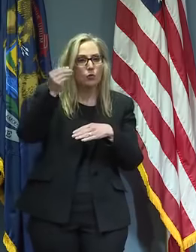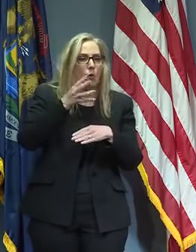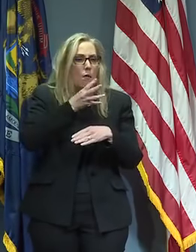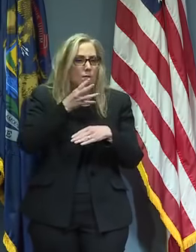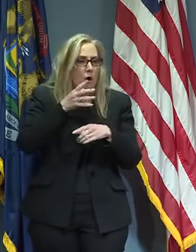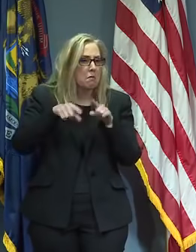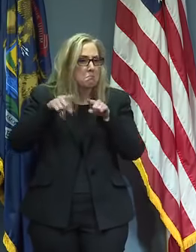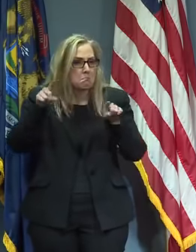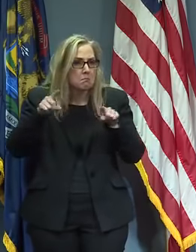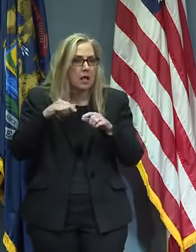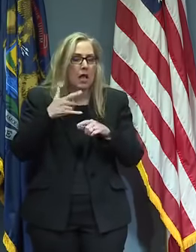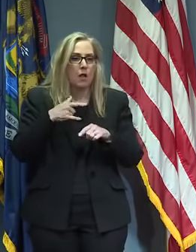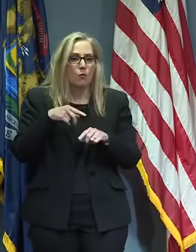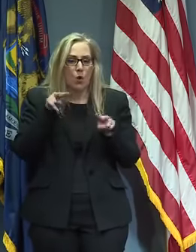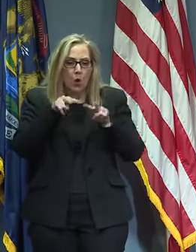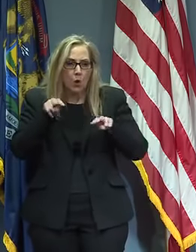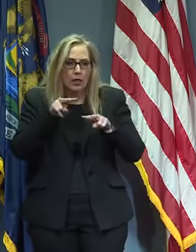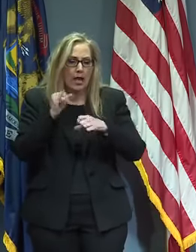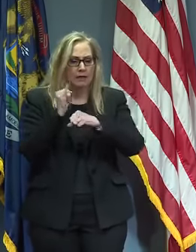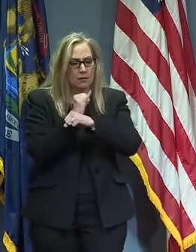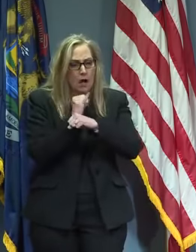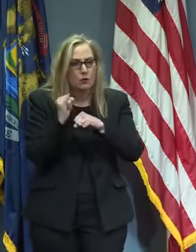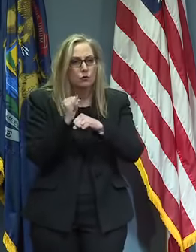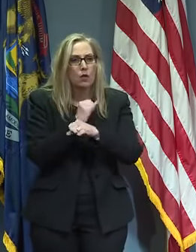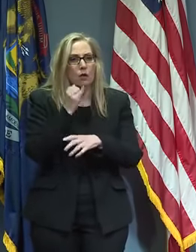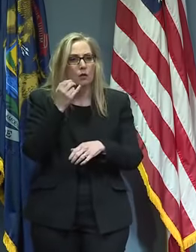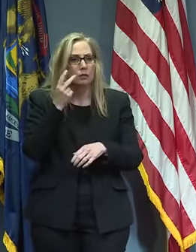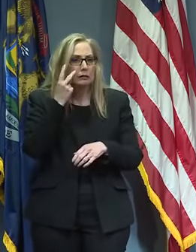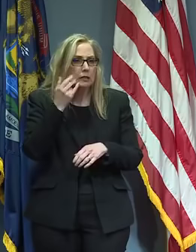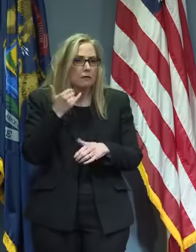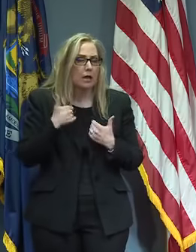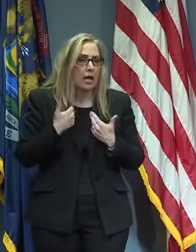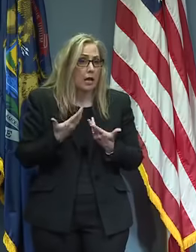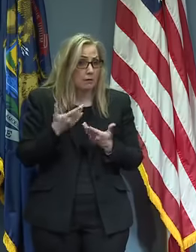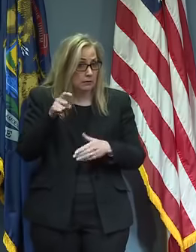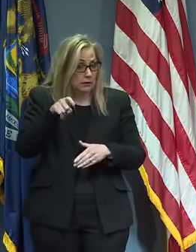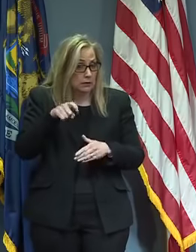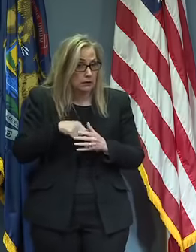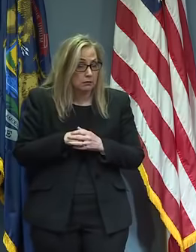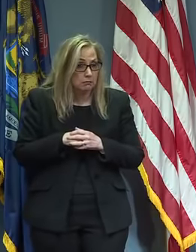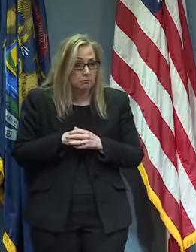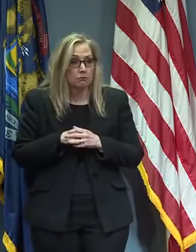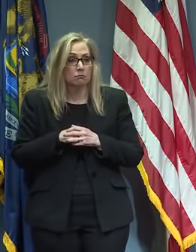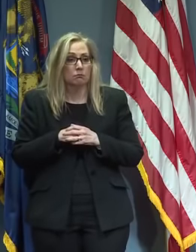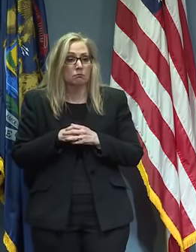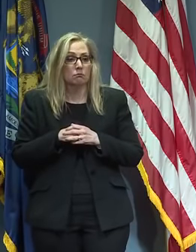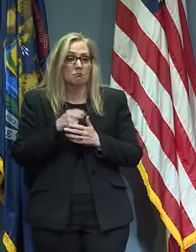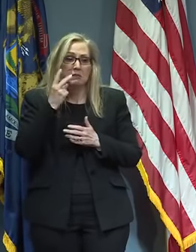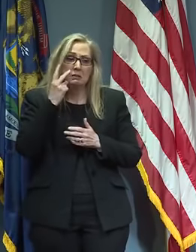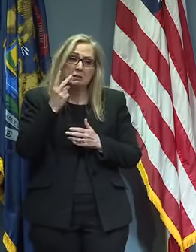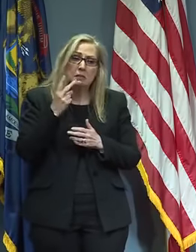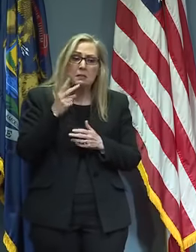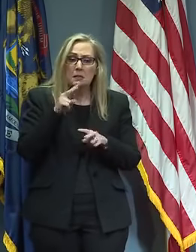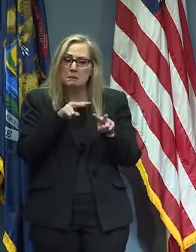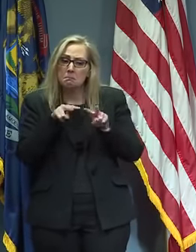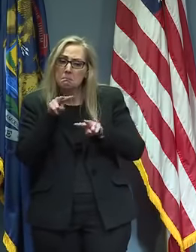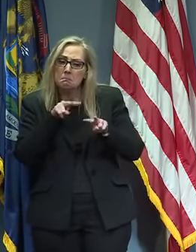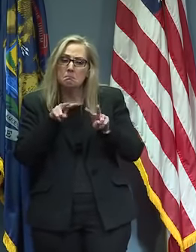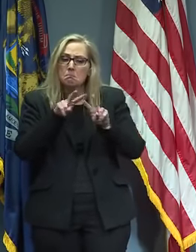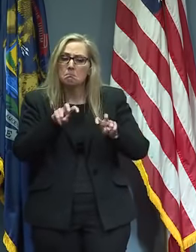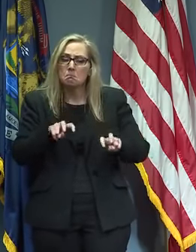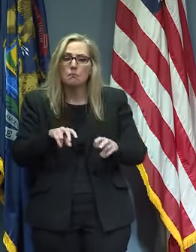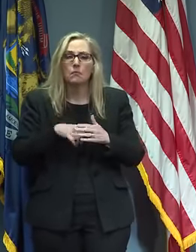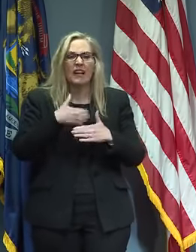at industrial to see if we've got the protocols and what that precisely would look like. So I would anticipate in the coming